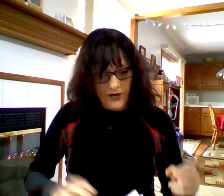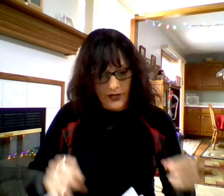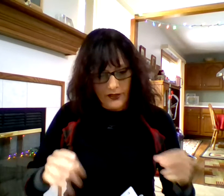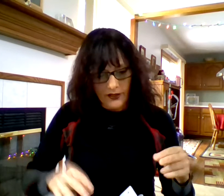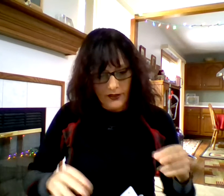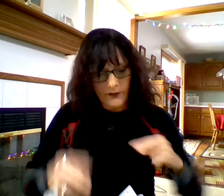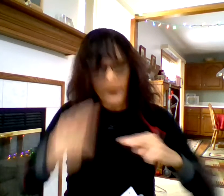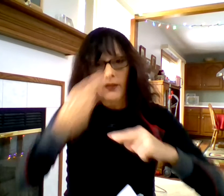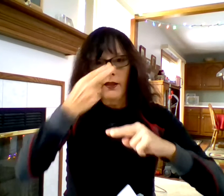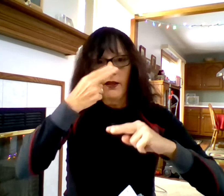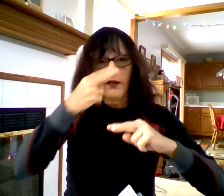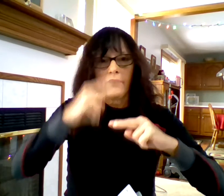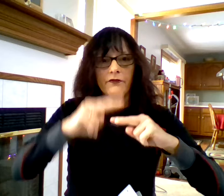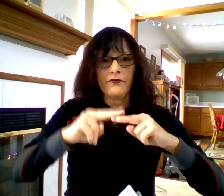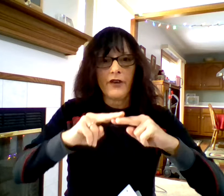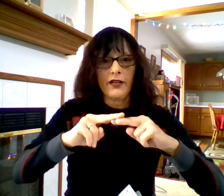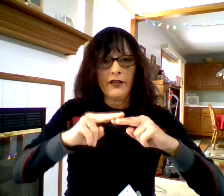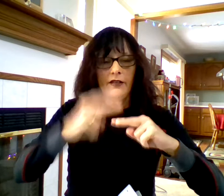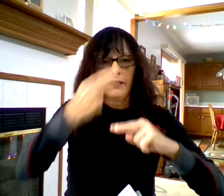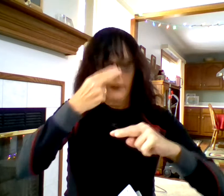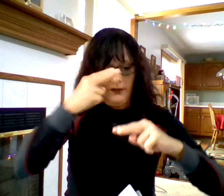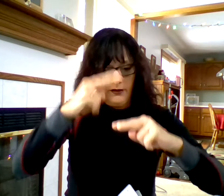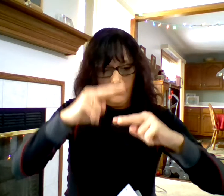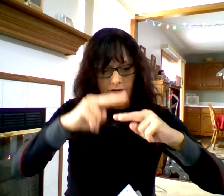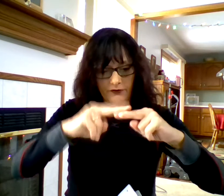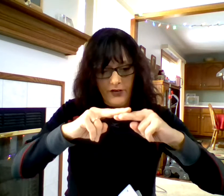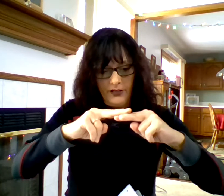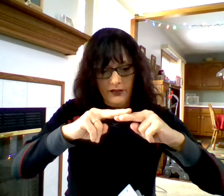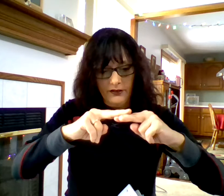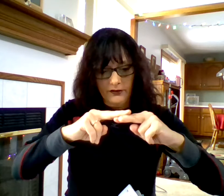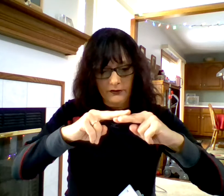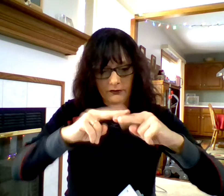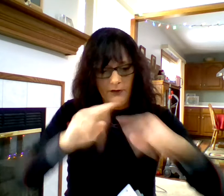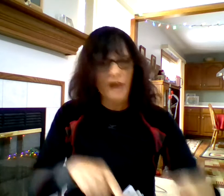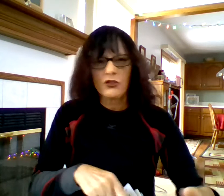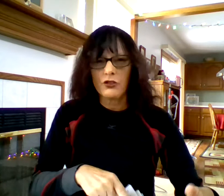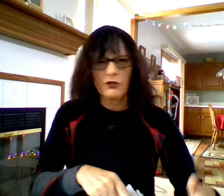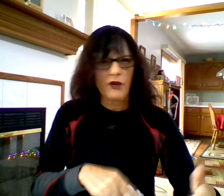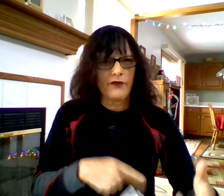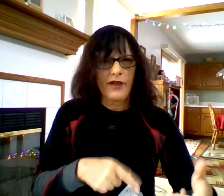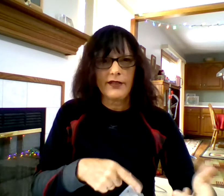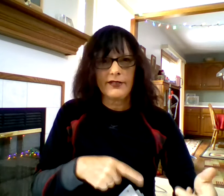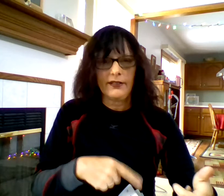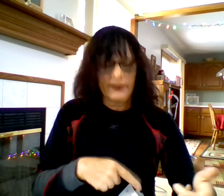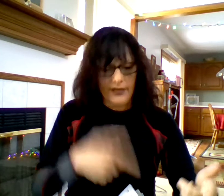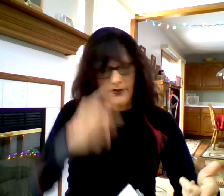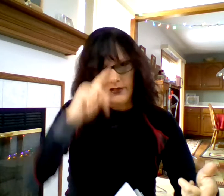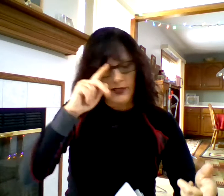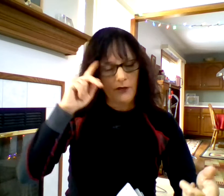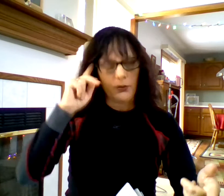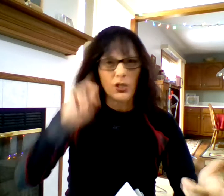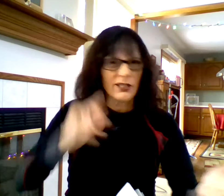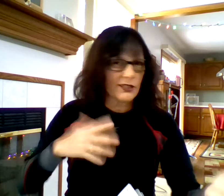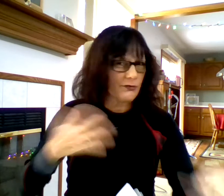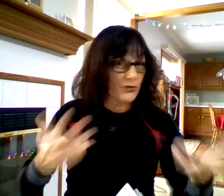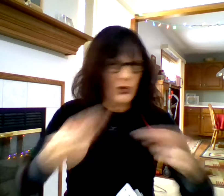fun, fun, fun. Not sure, I've not seen the sign that's in the book,